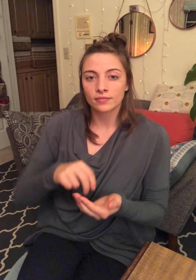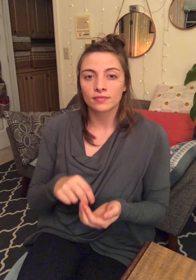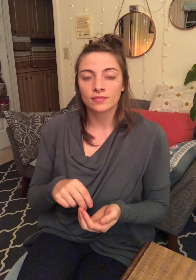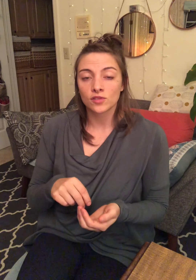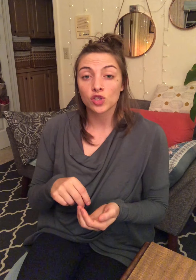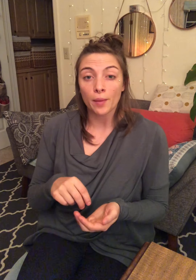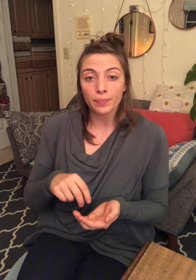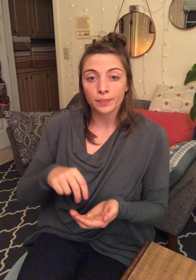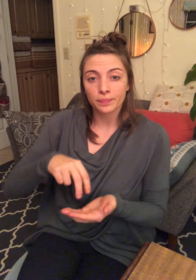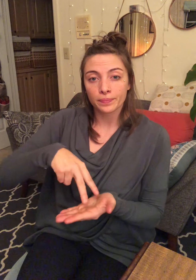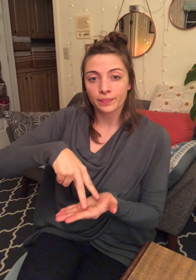jump,